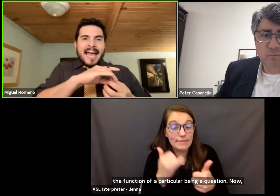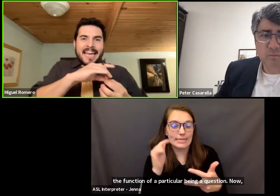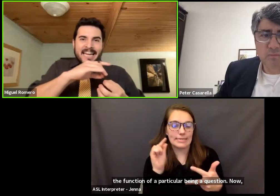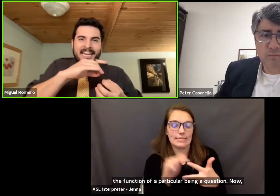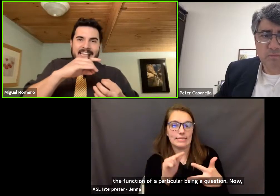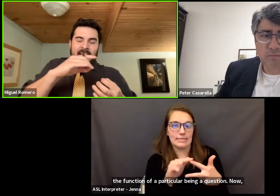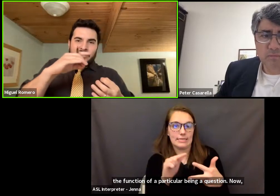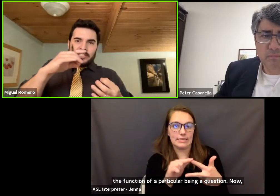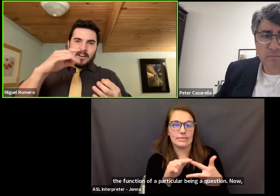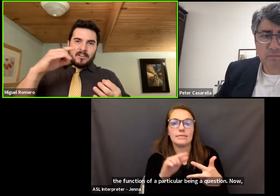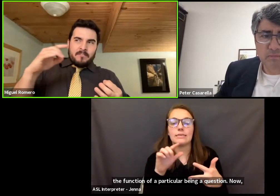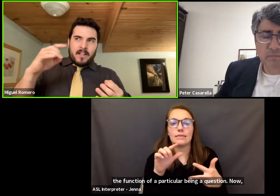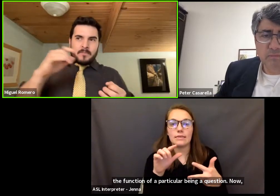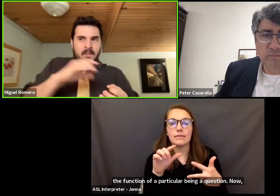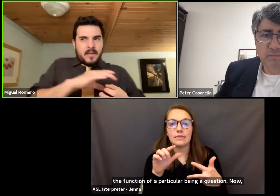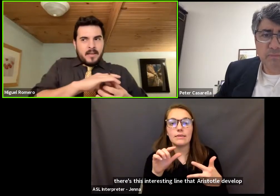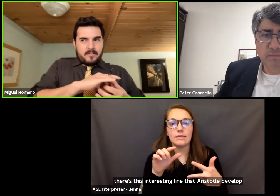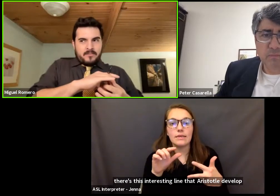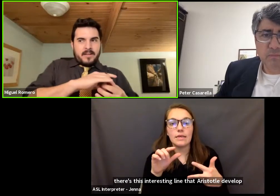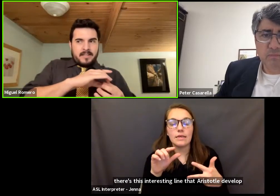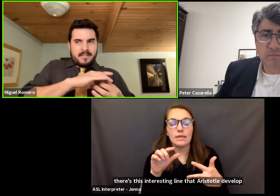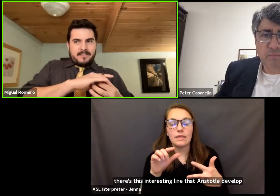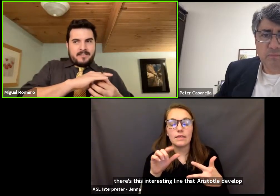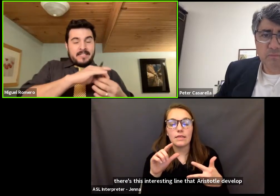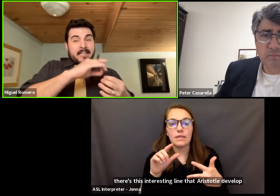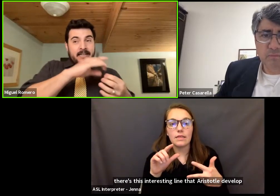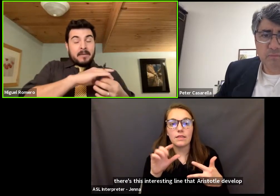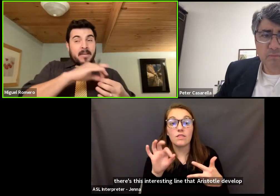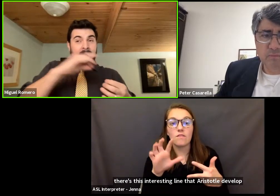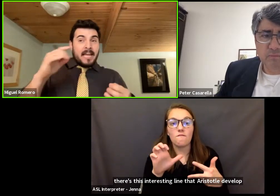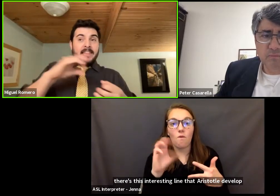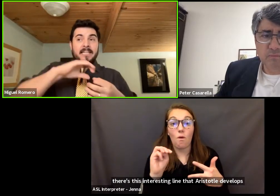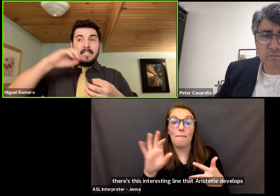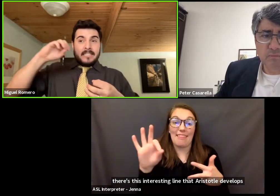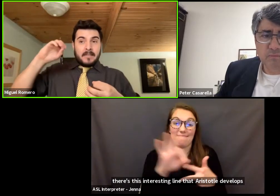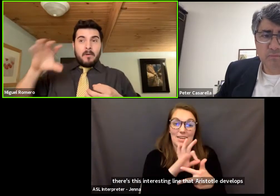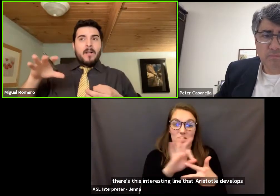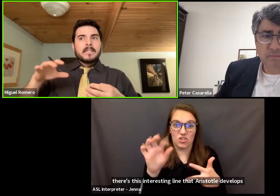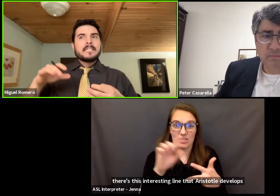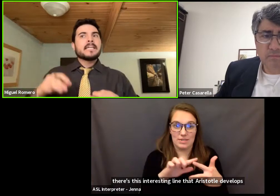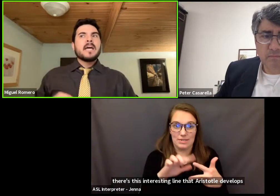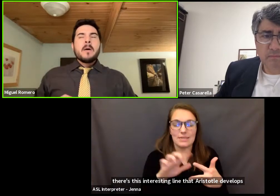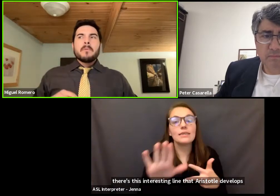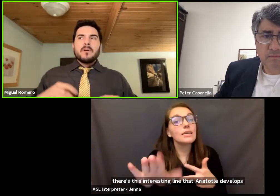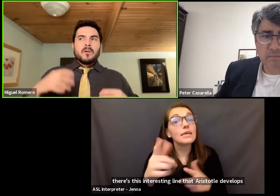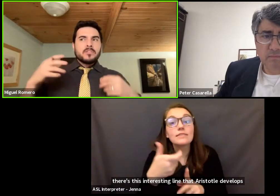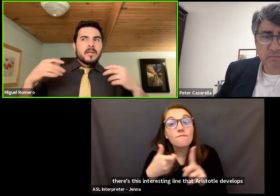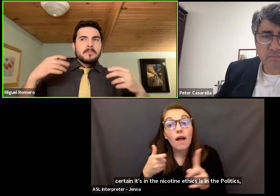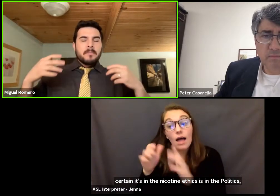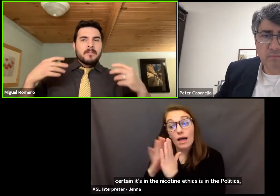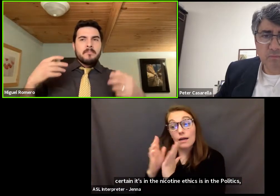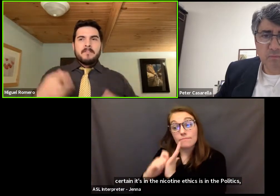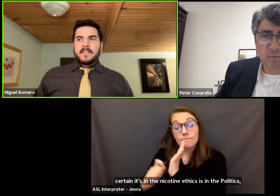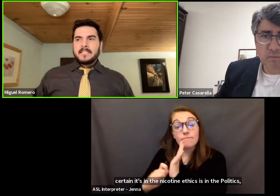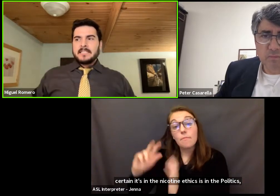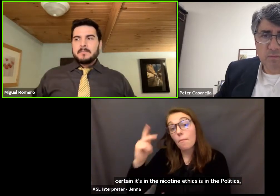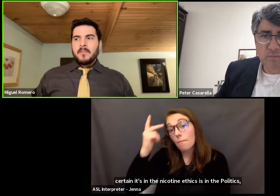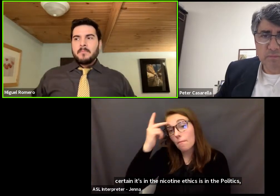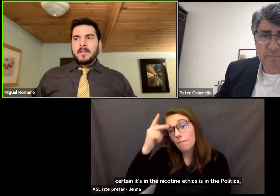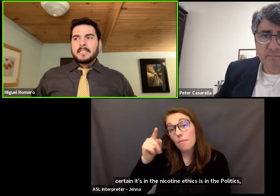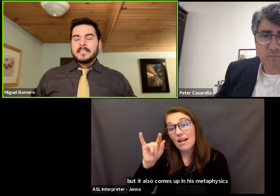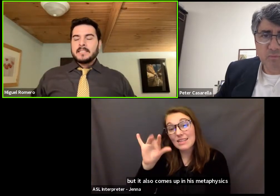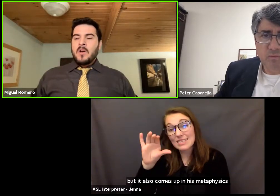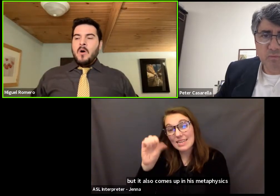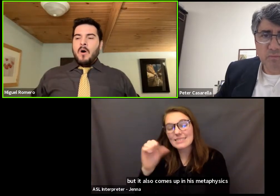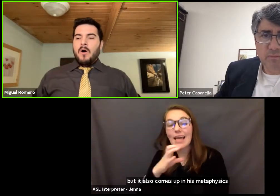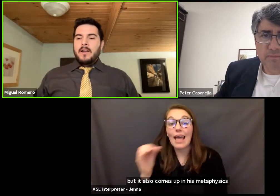interesting line that Aristotle develops. It's in the Nicomachean Ethics, it's in the Politics, but it also comes up in his Metaphysics and some